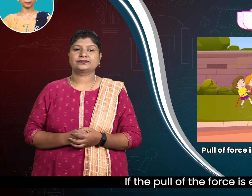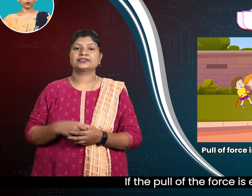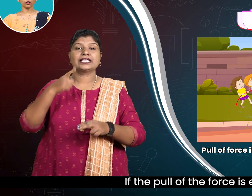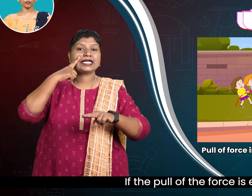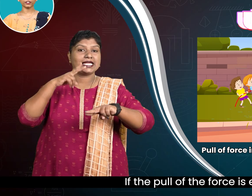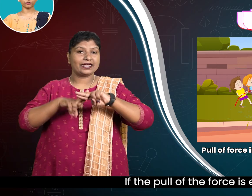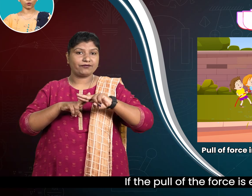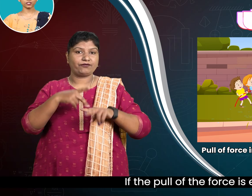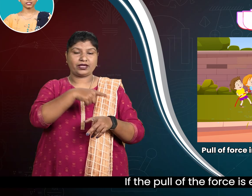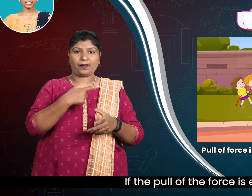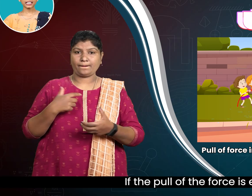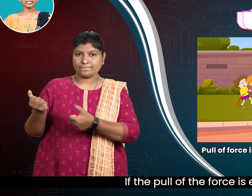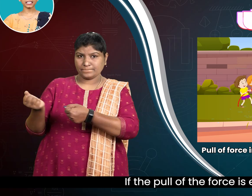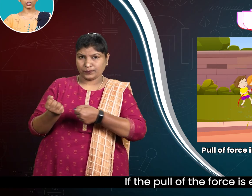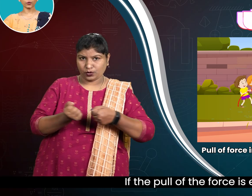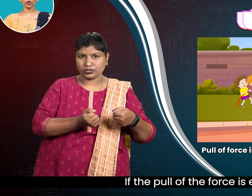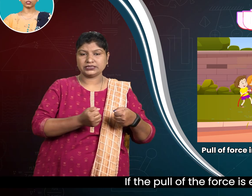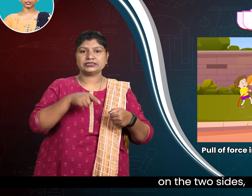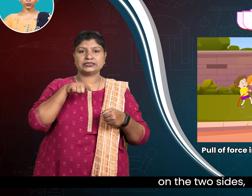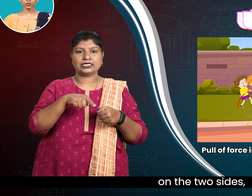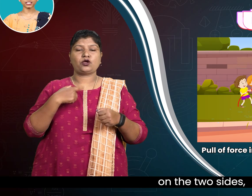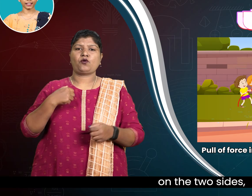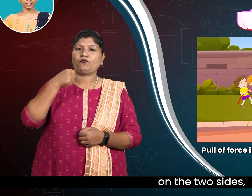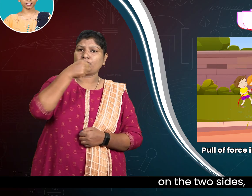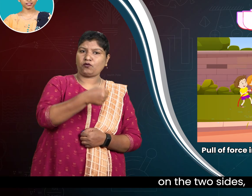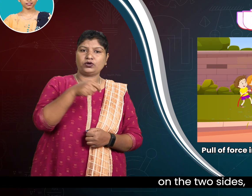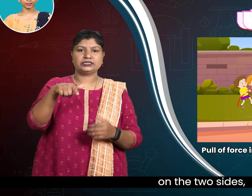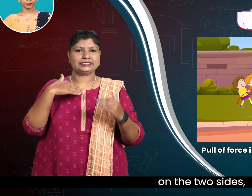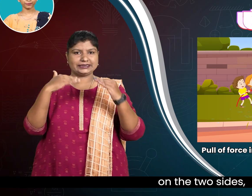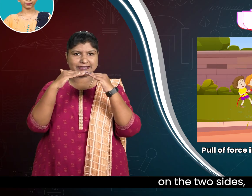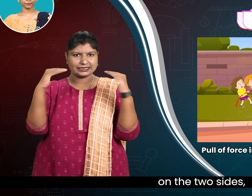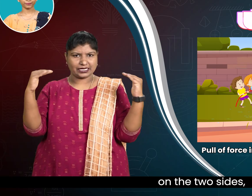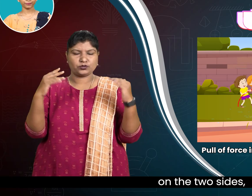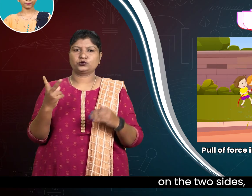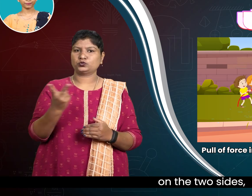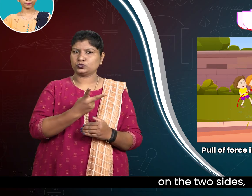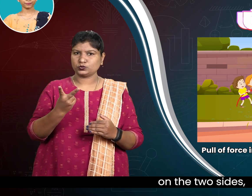If the pull of the force is equal on the two sides,